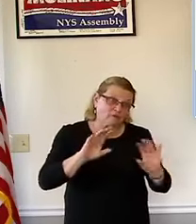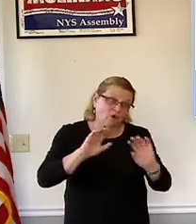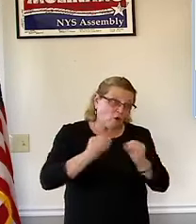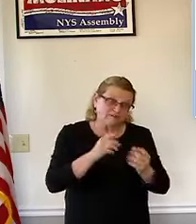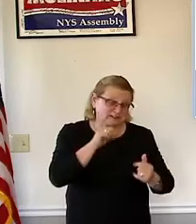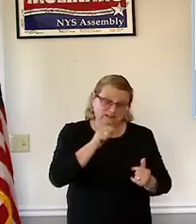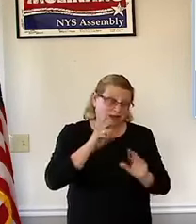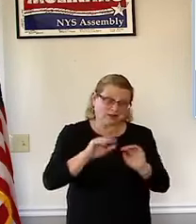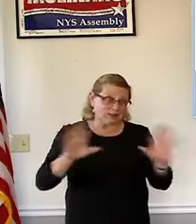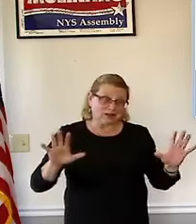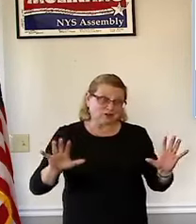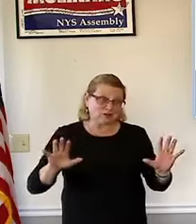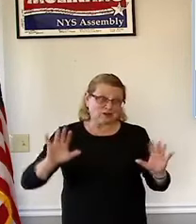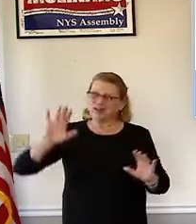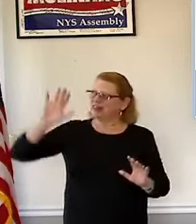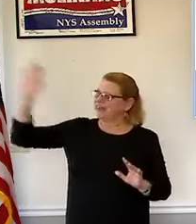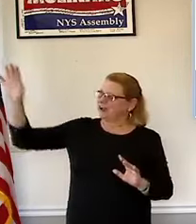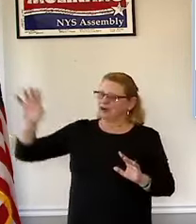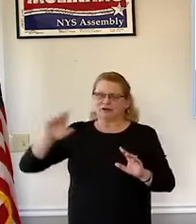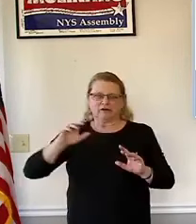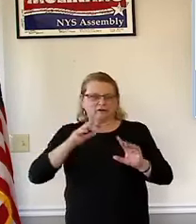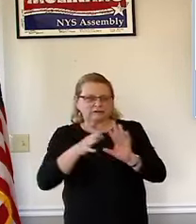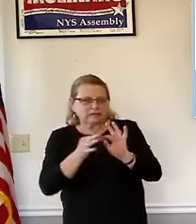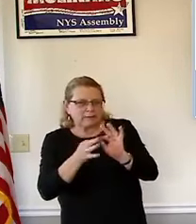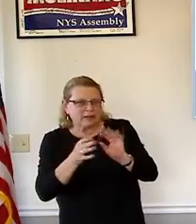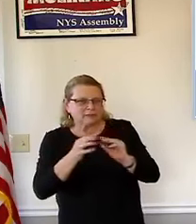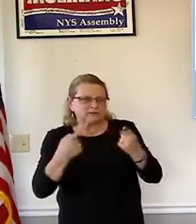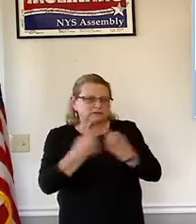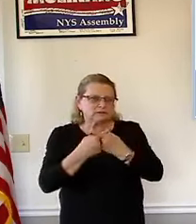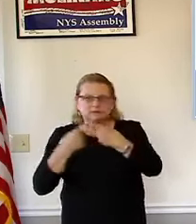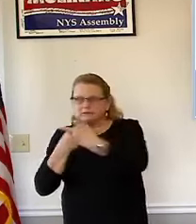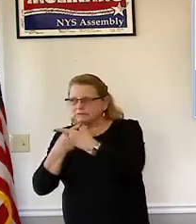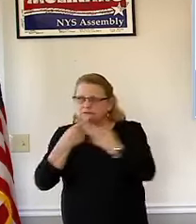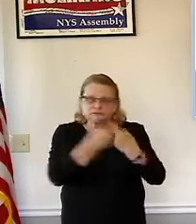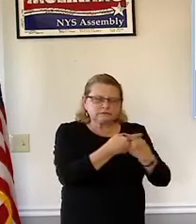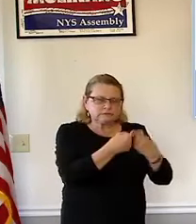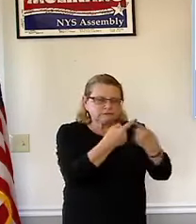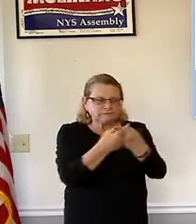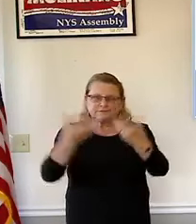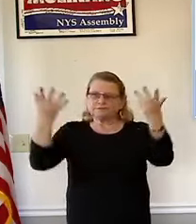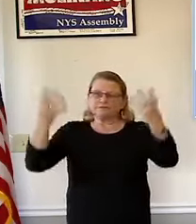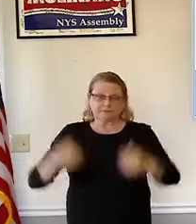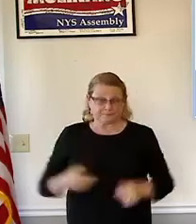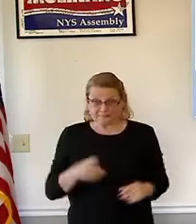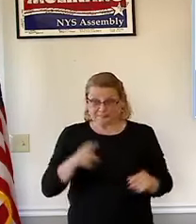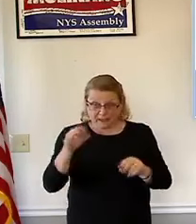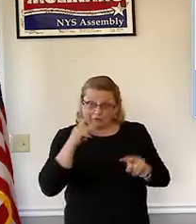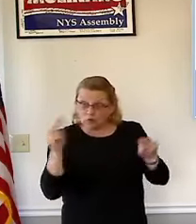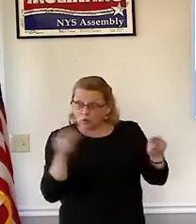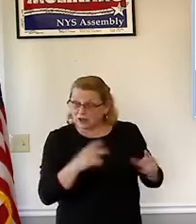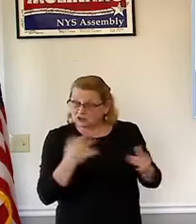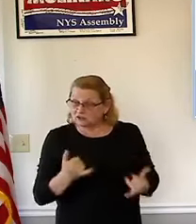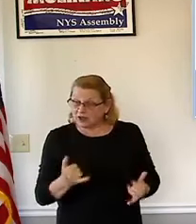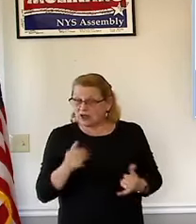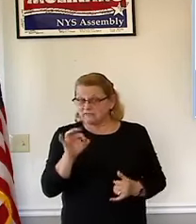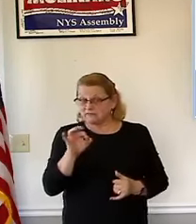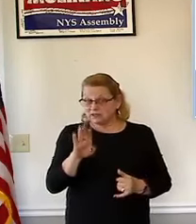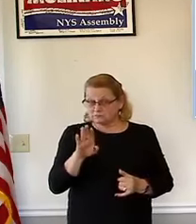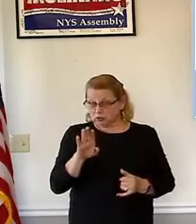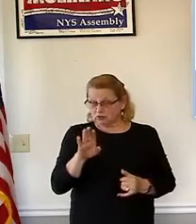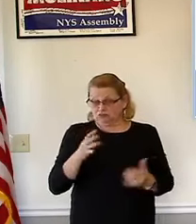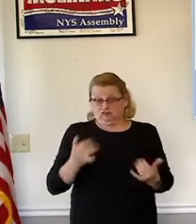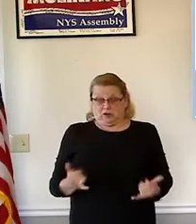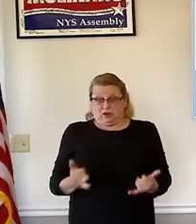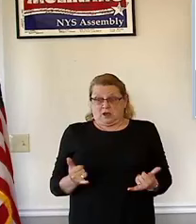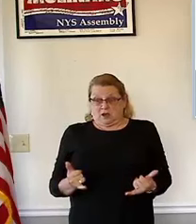been contradictory, and we're trying to get the answers that we can. And I'd offer, if you're watching us on Facebook, at this